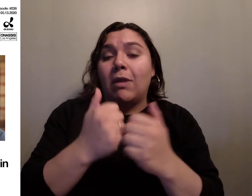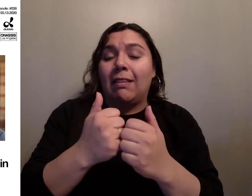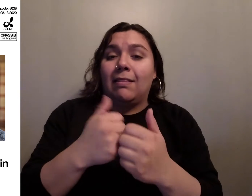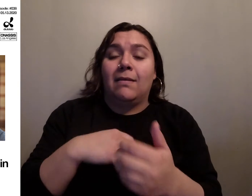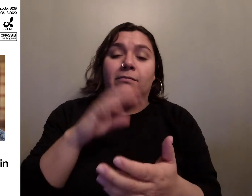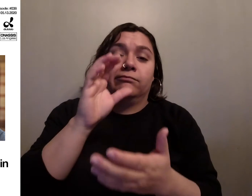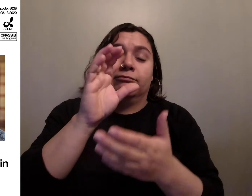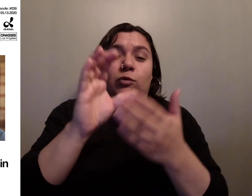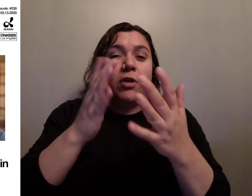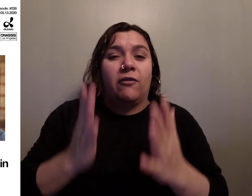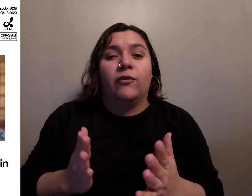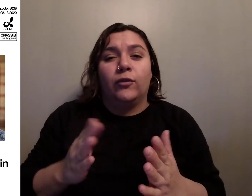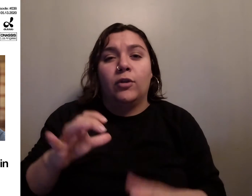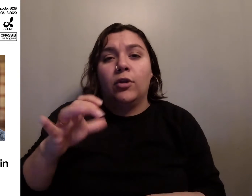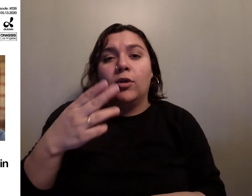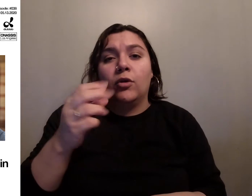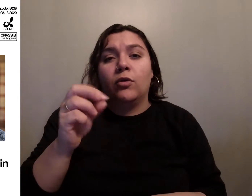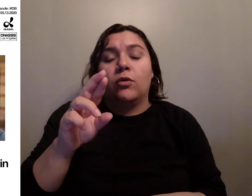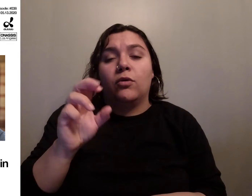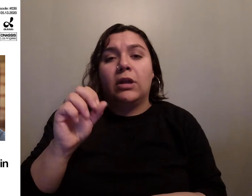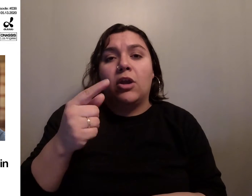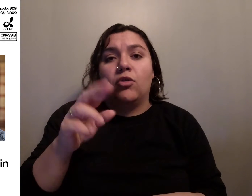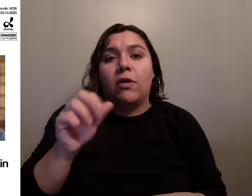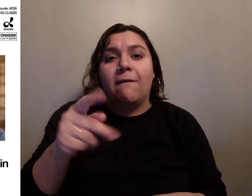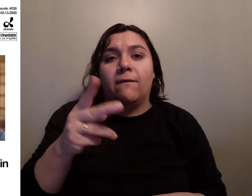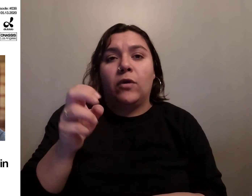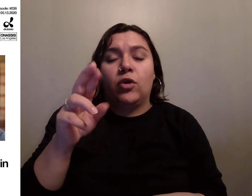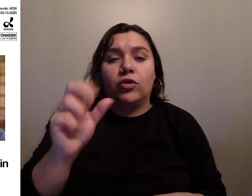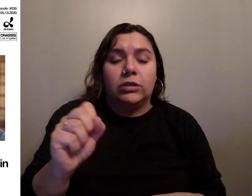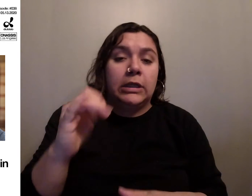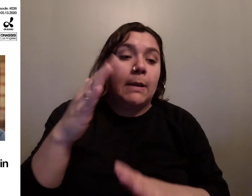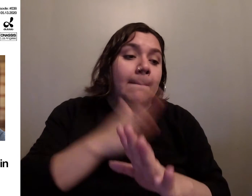And so I work with choreographers and dance companies,